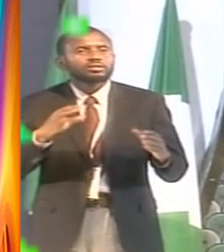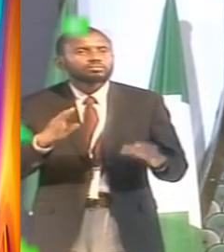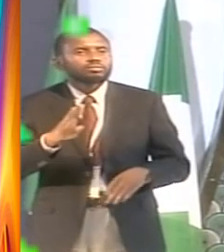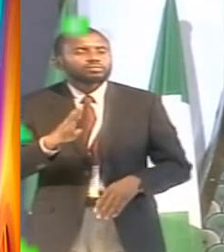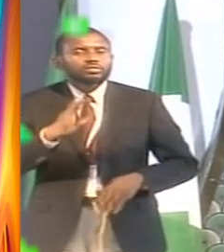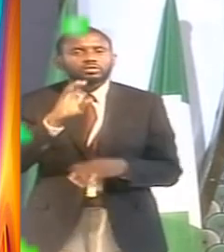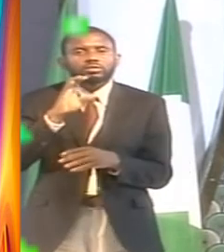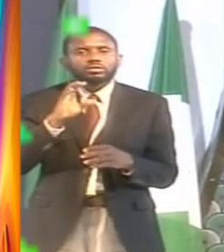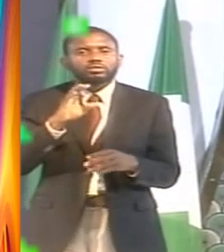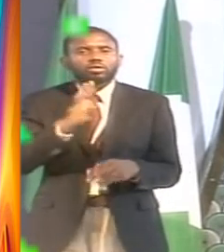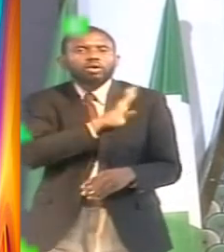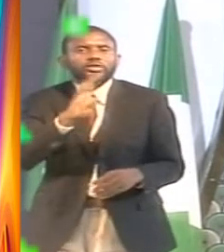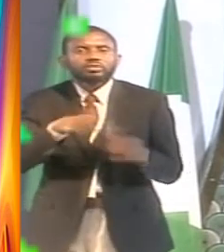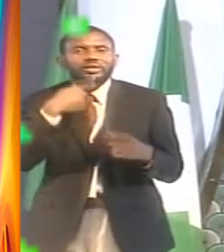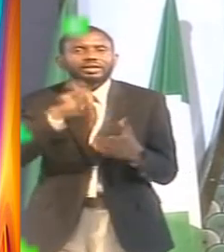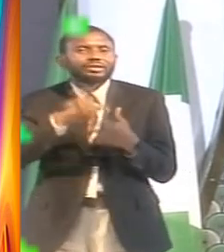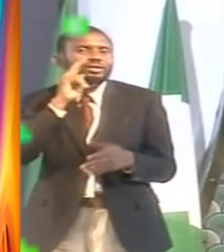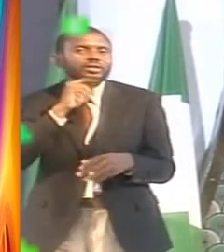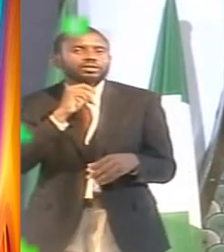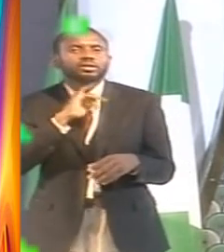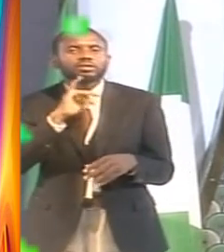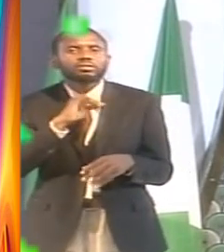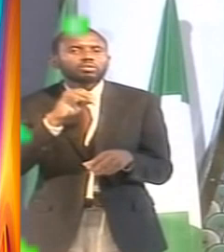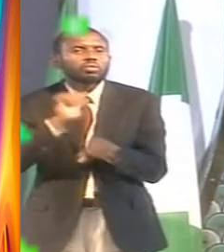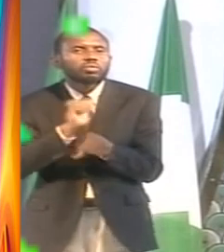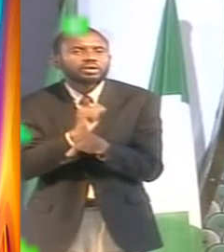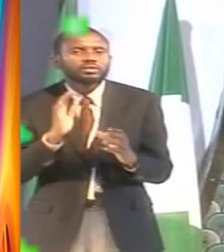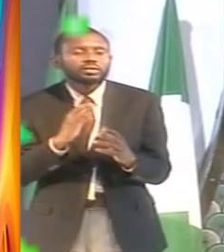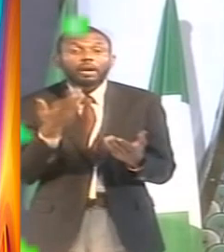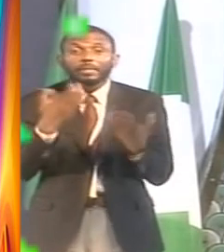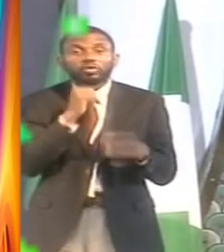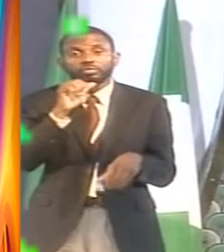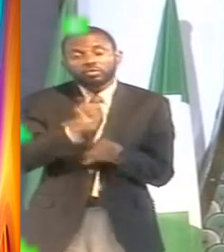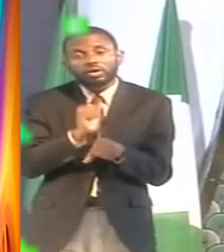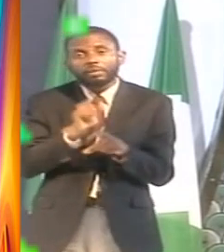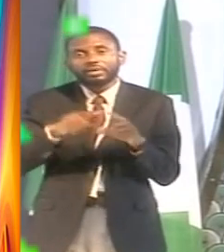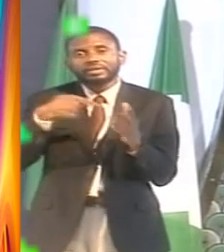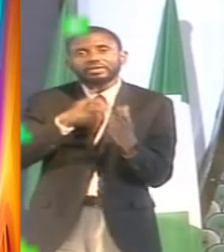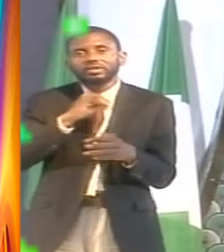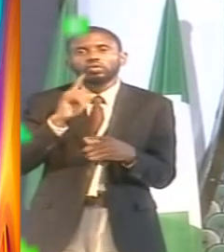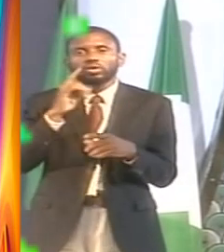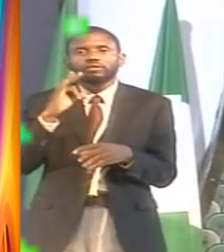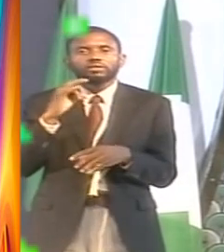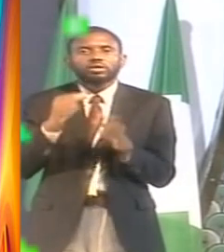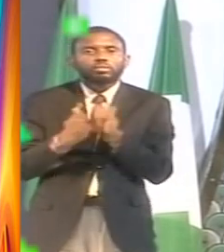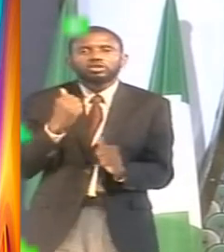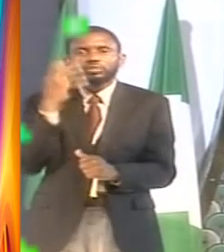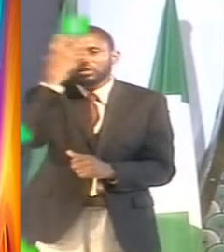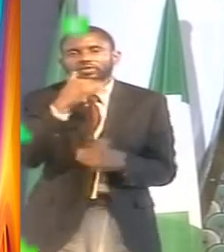working? When you say, okay, it may not be working, but this is one of the most beautiful countries in the world.